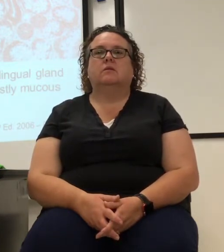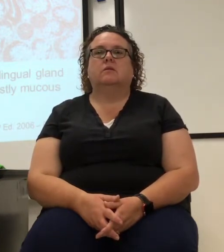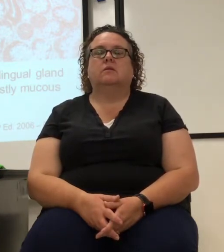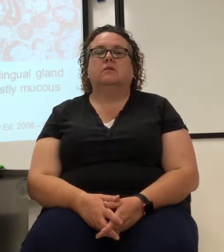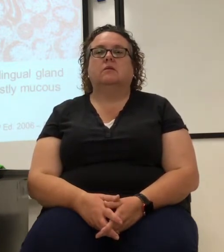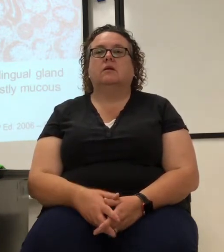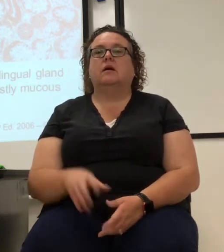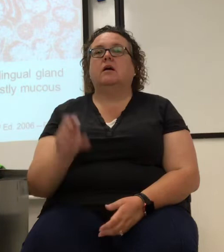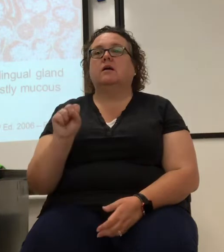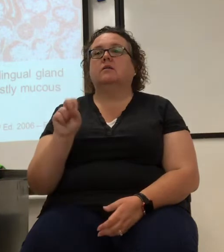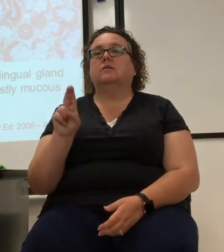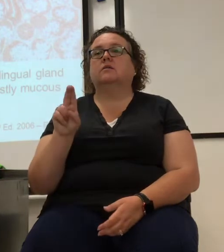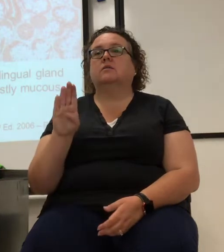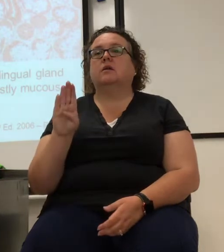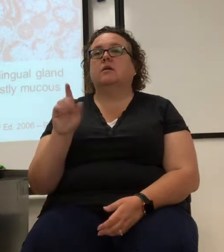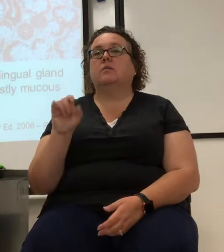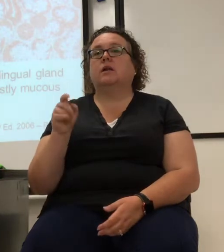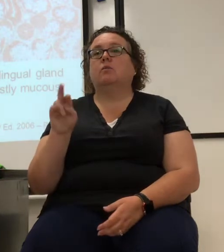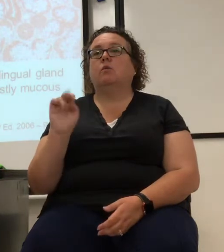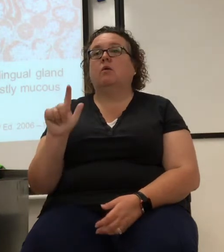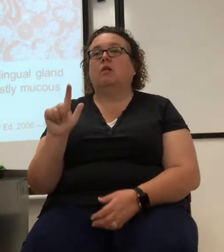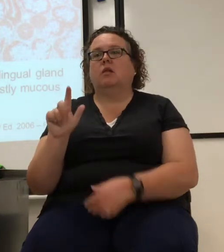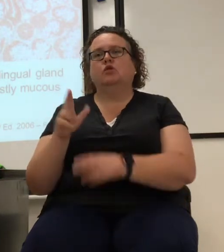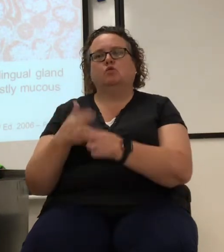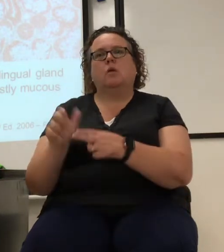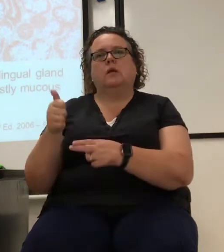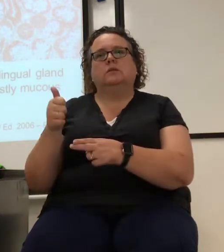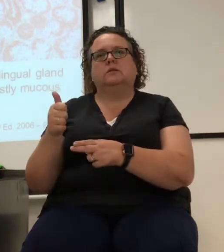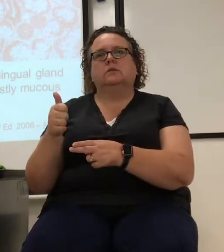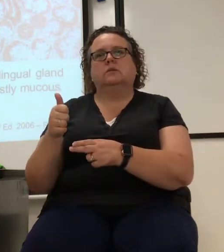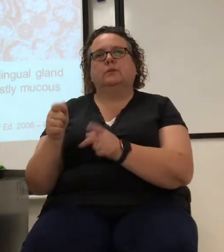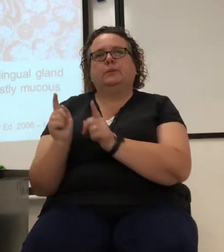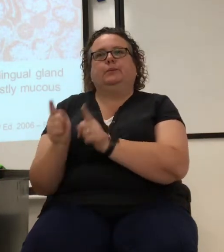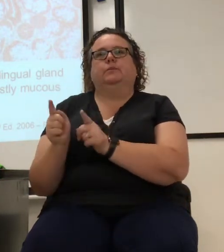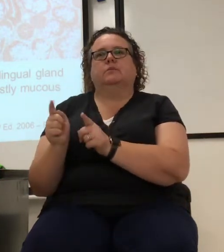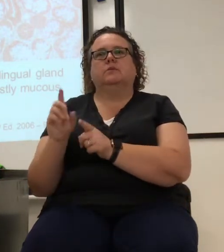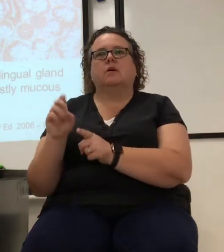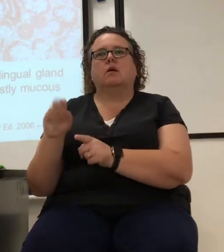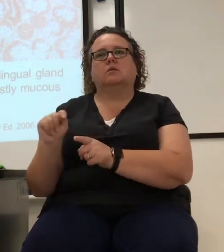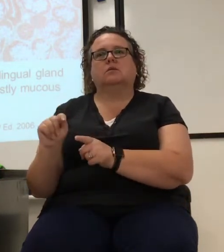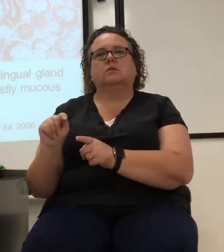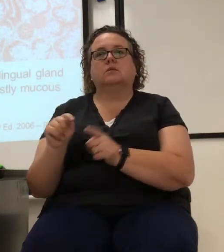And the sublingual, it's got the shortest one, shortest ducts.